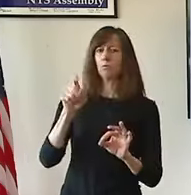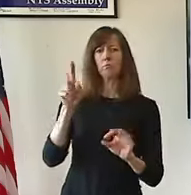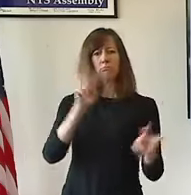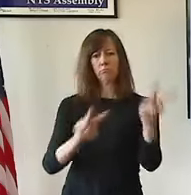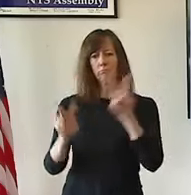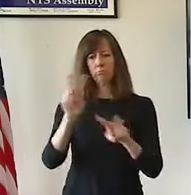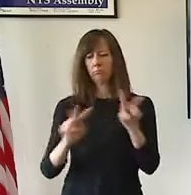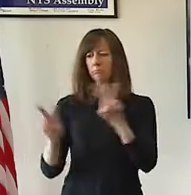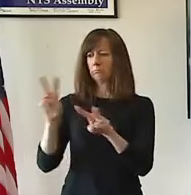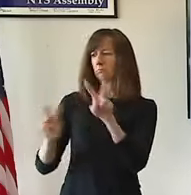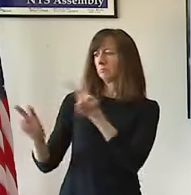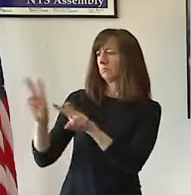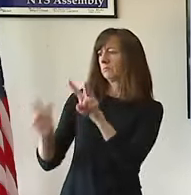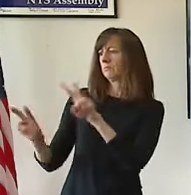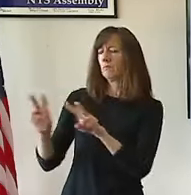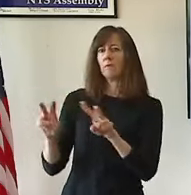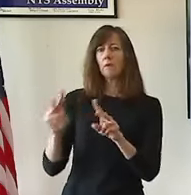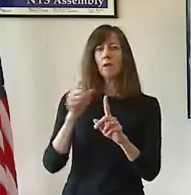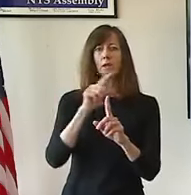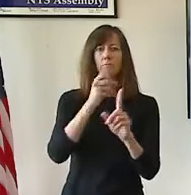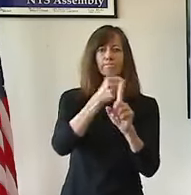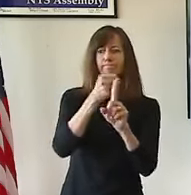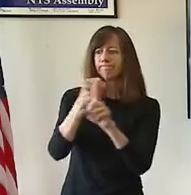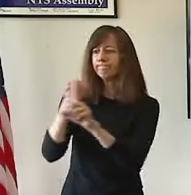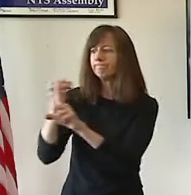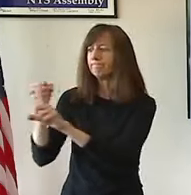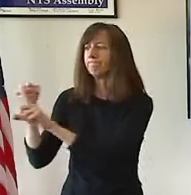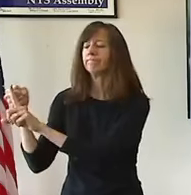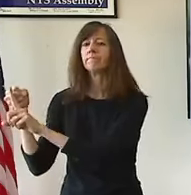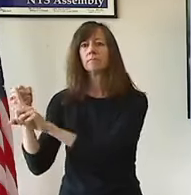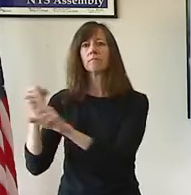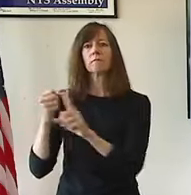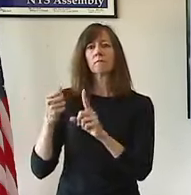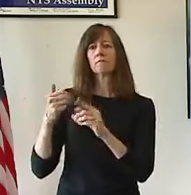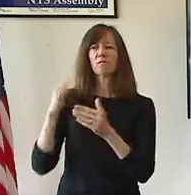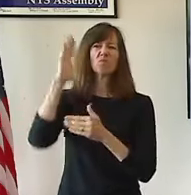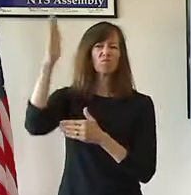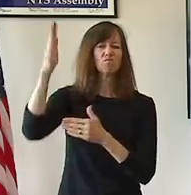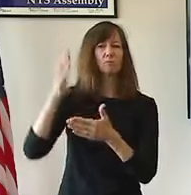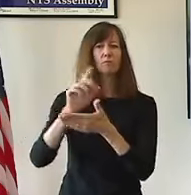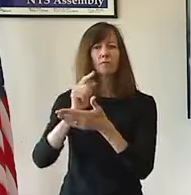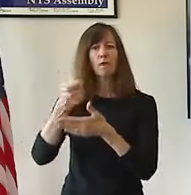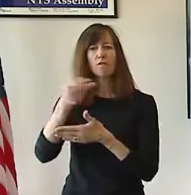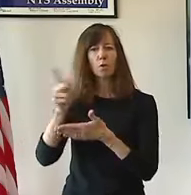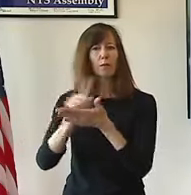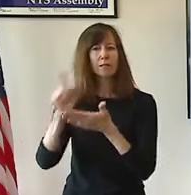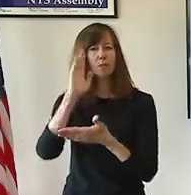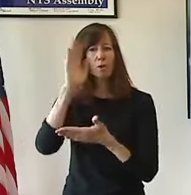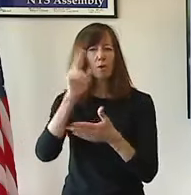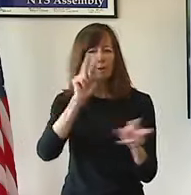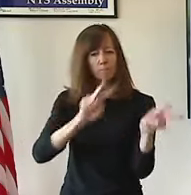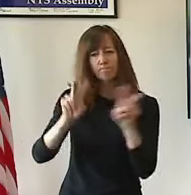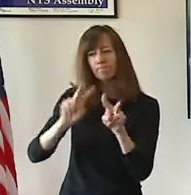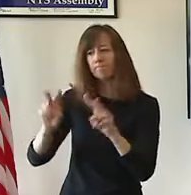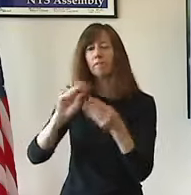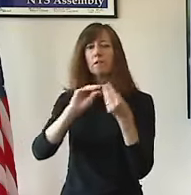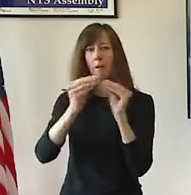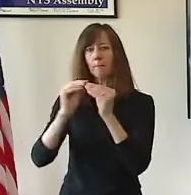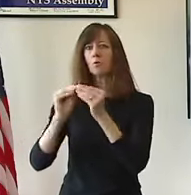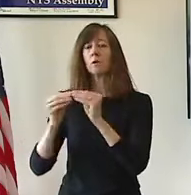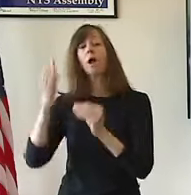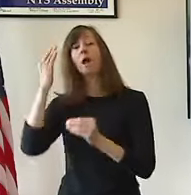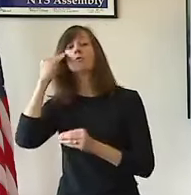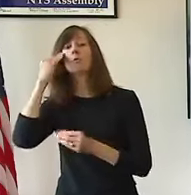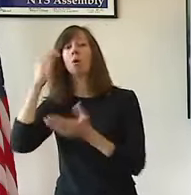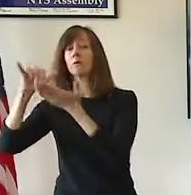data points as we proceed over the course of the next several weeks. You know that the state of New York has a series of benchmarks and a